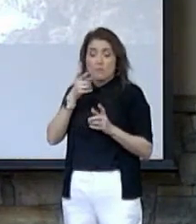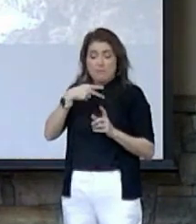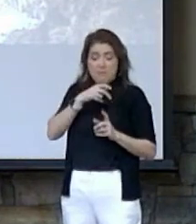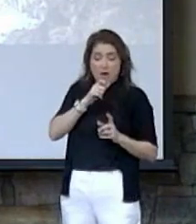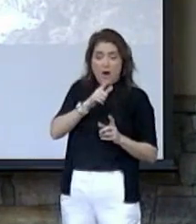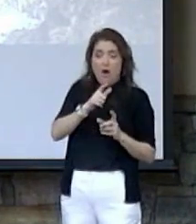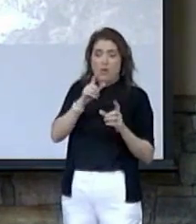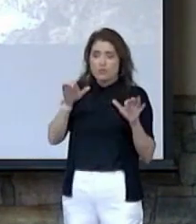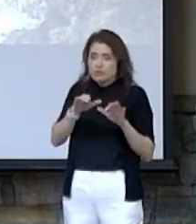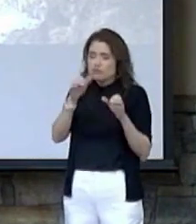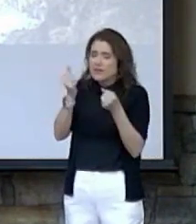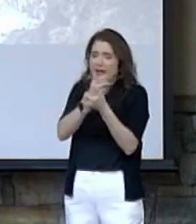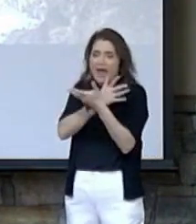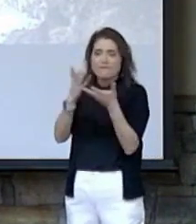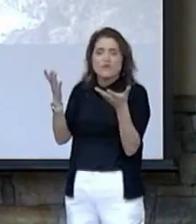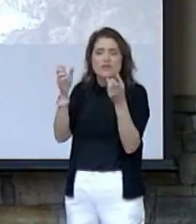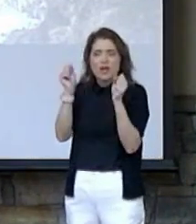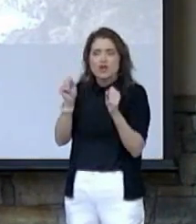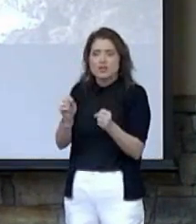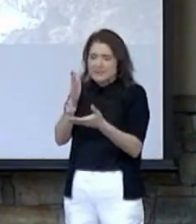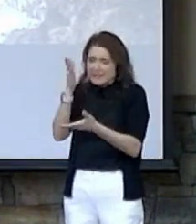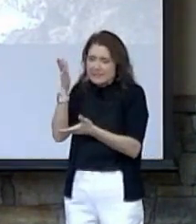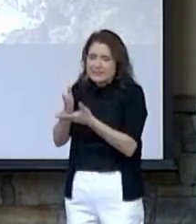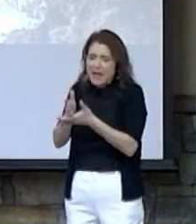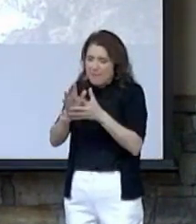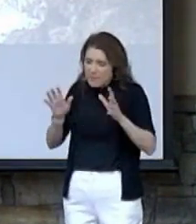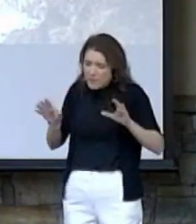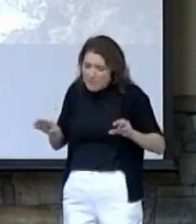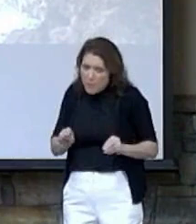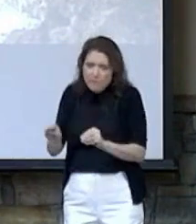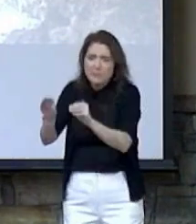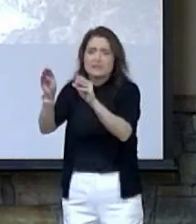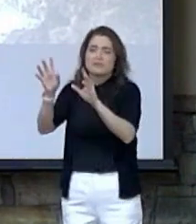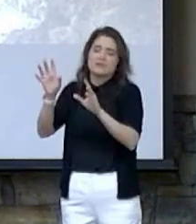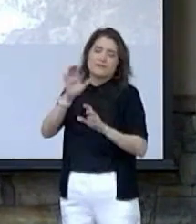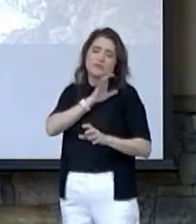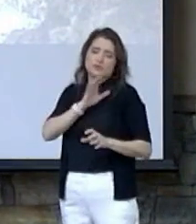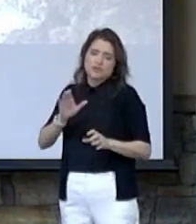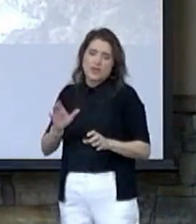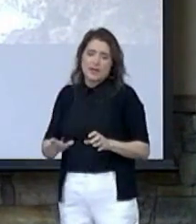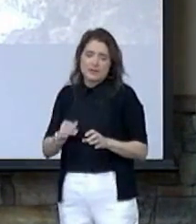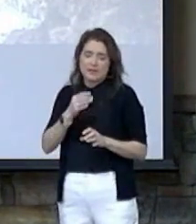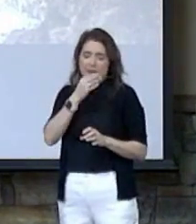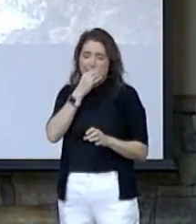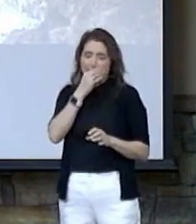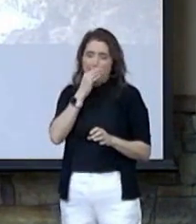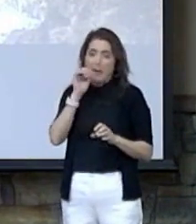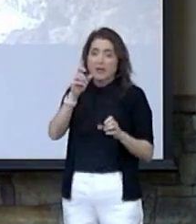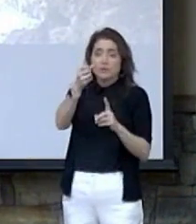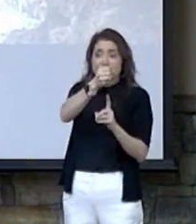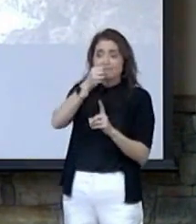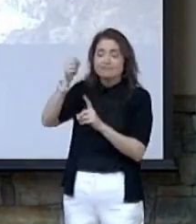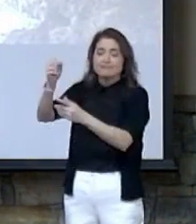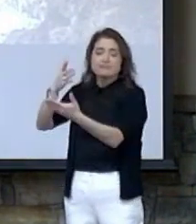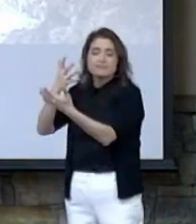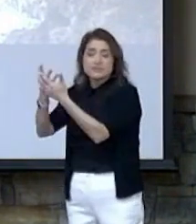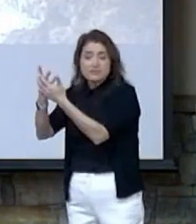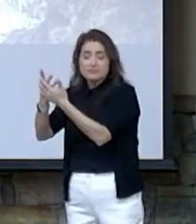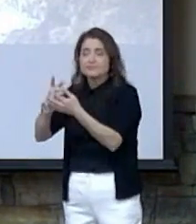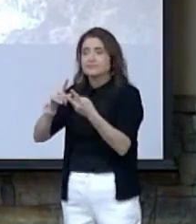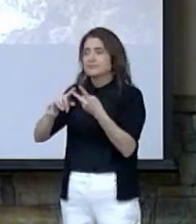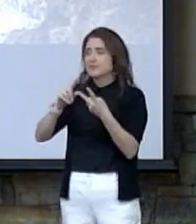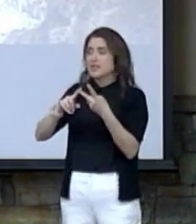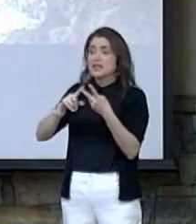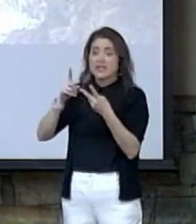his power to stop the movement of Christianity. He was putting Christians in prison. He was consenting